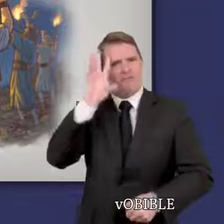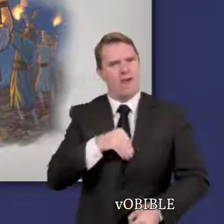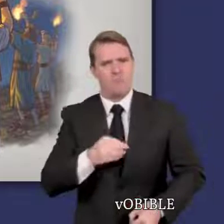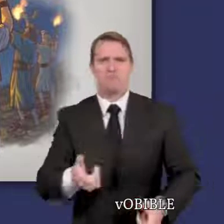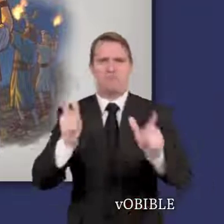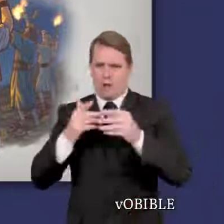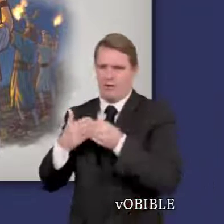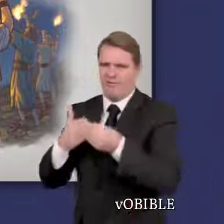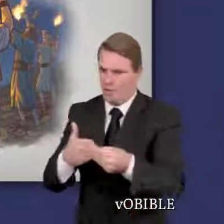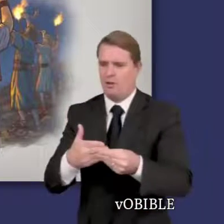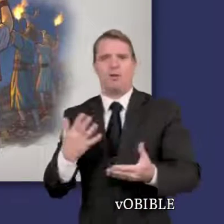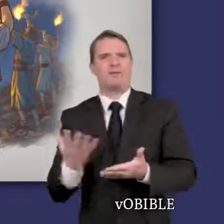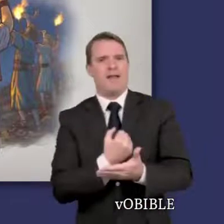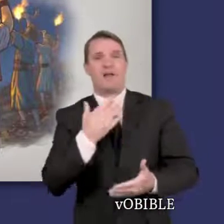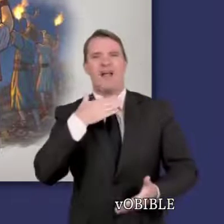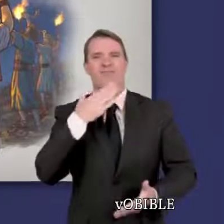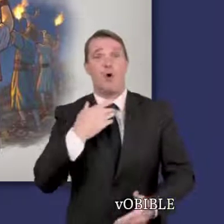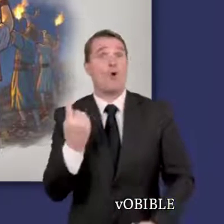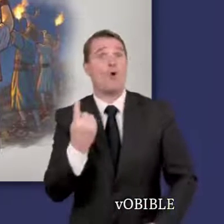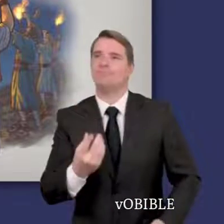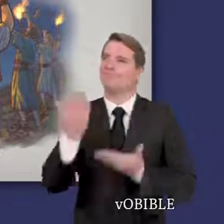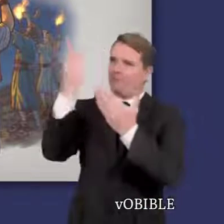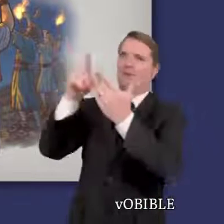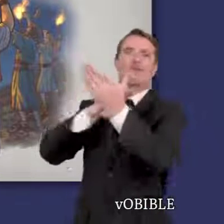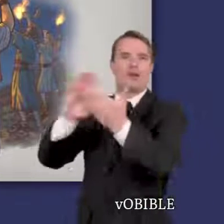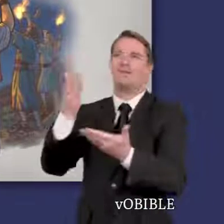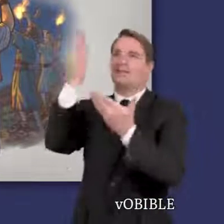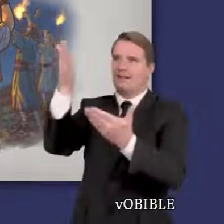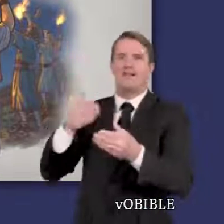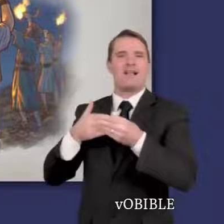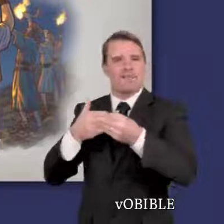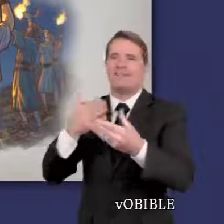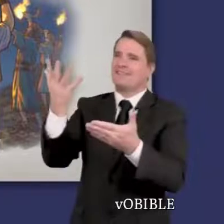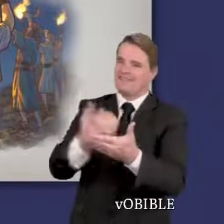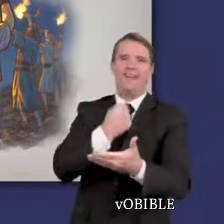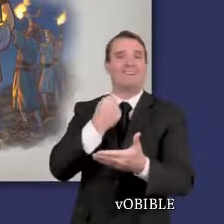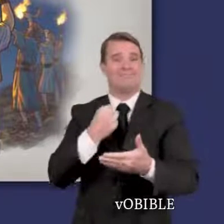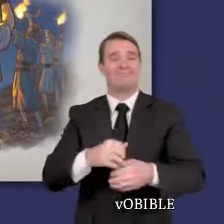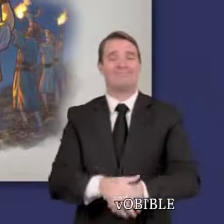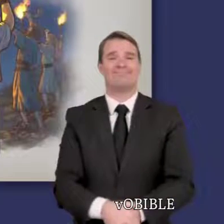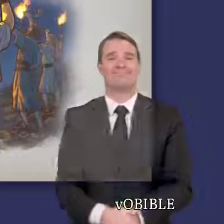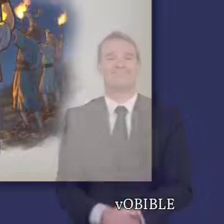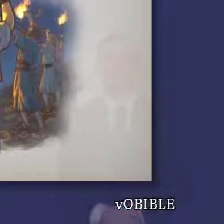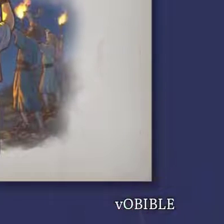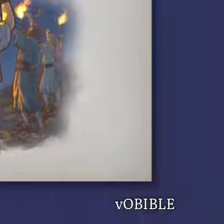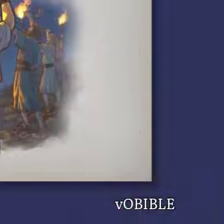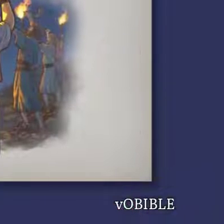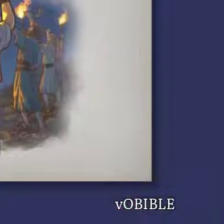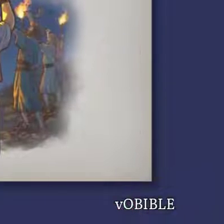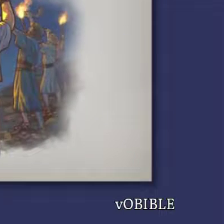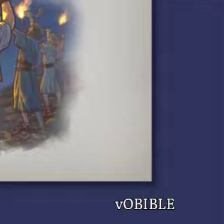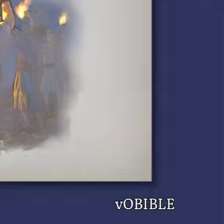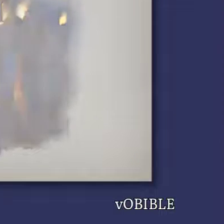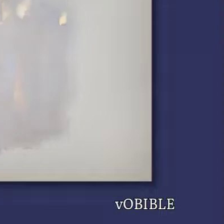people, recognizing Jehovah as the true leader and deliverer. They were not judges in the legal sense